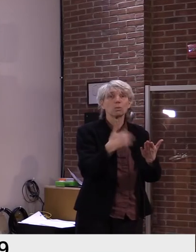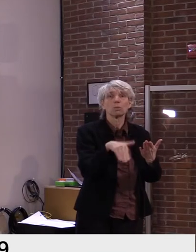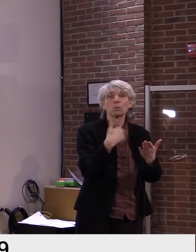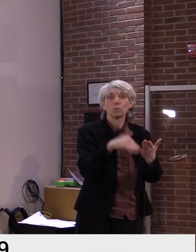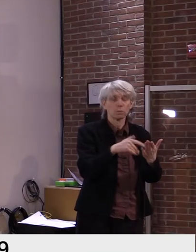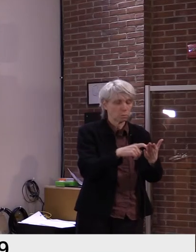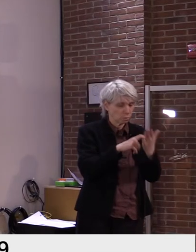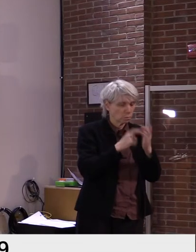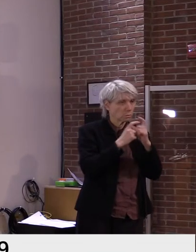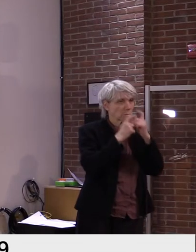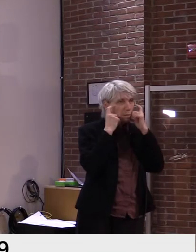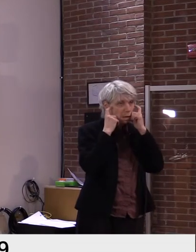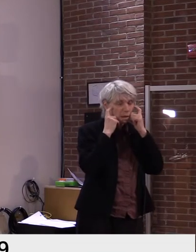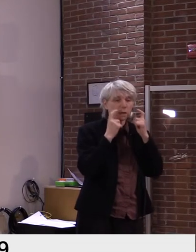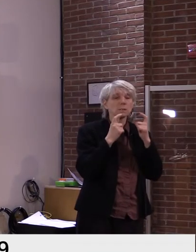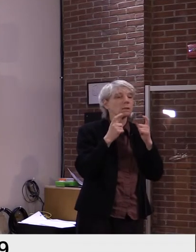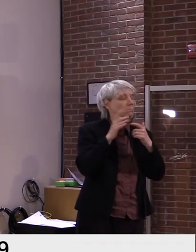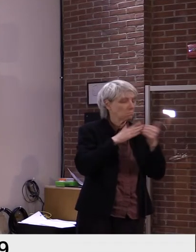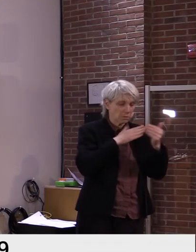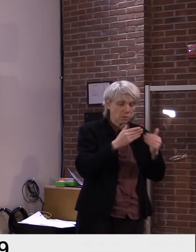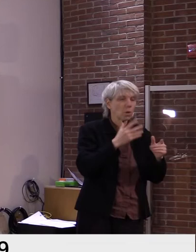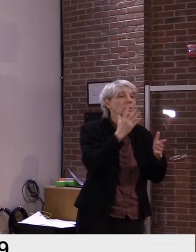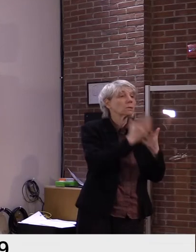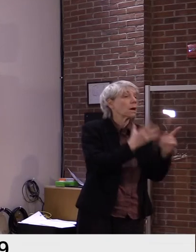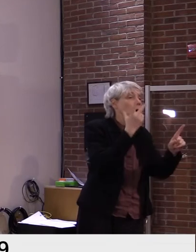as we continue through the vaccination process.